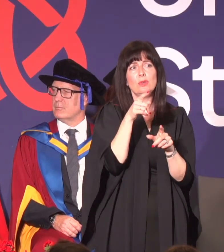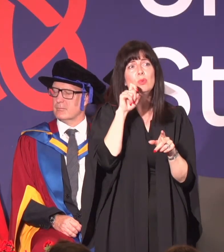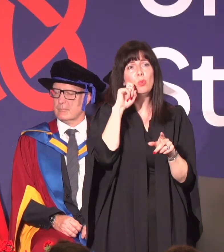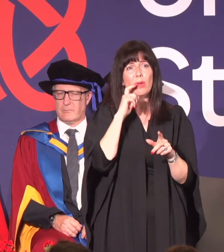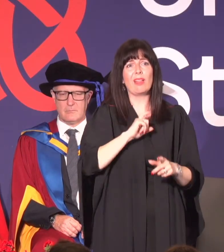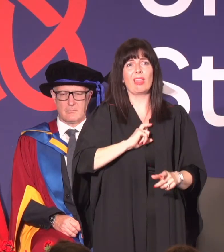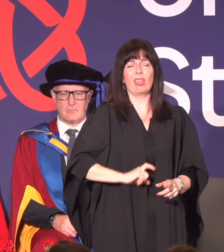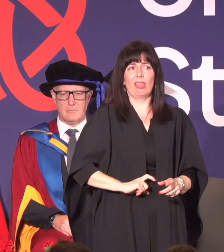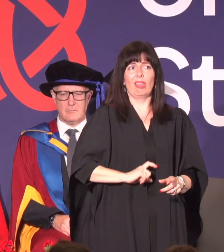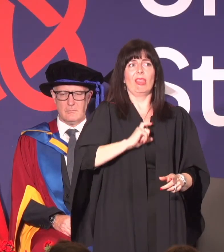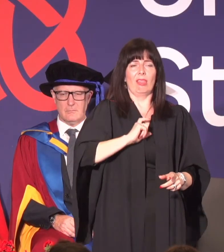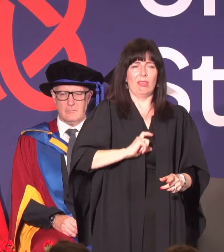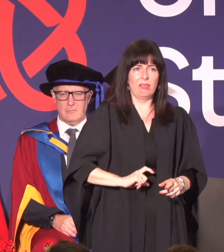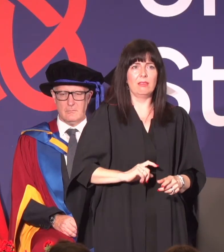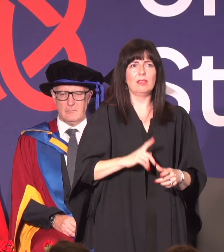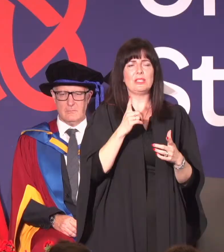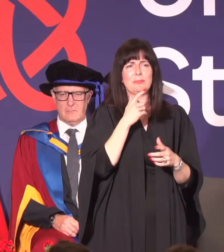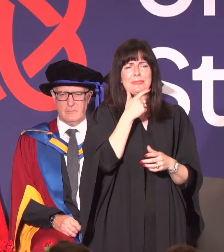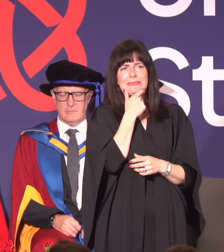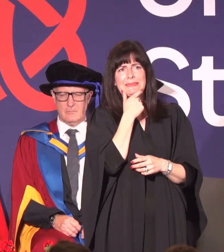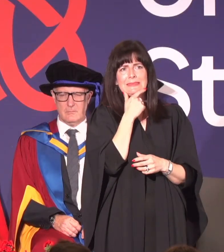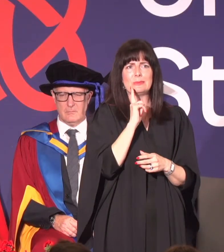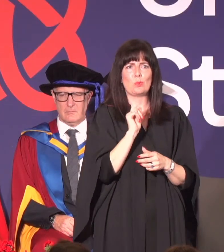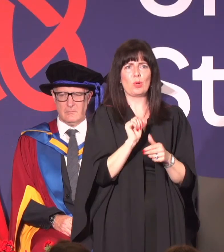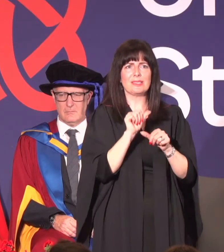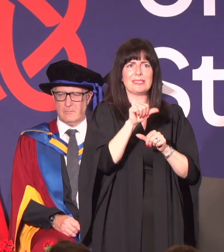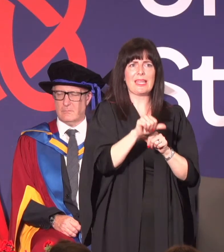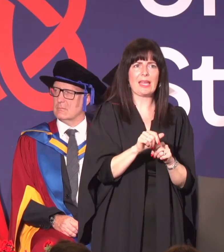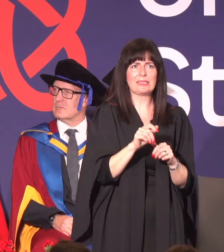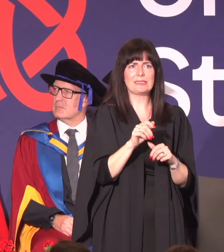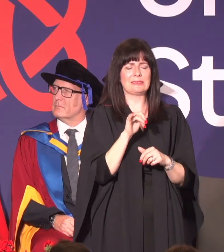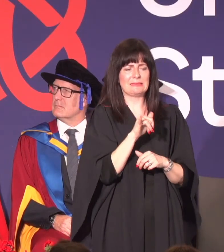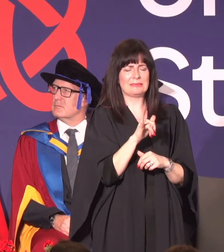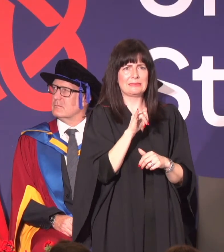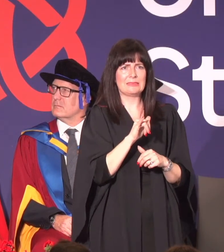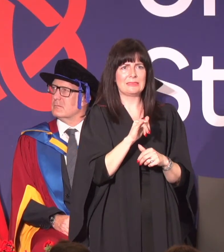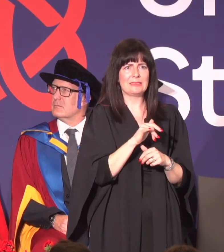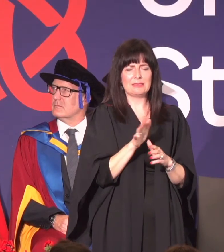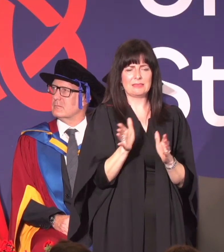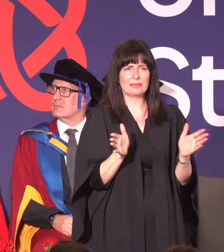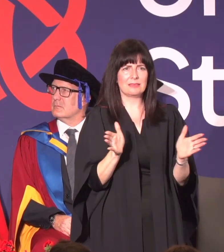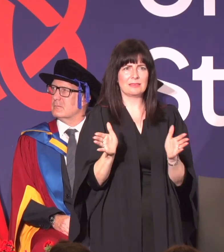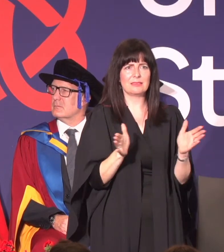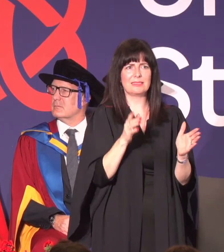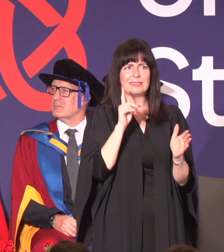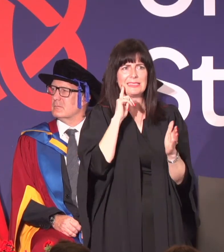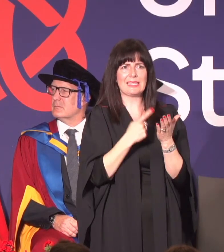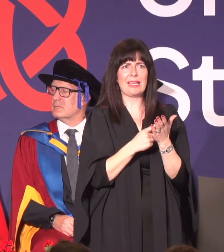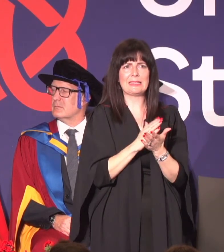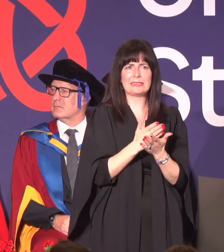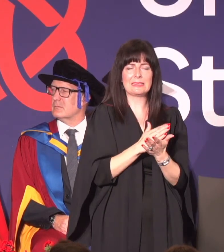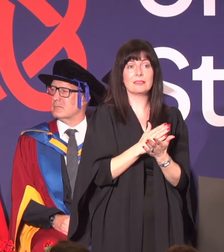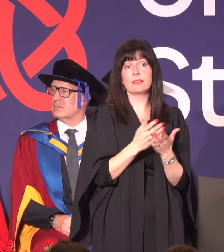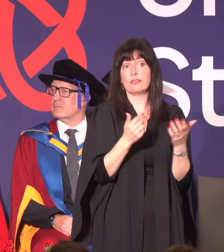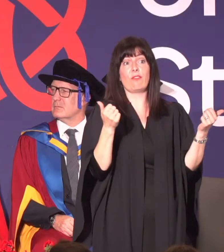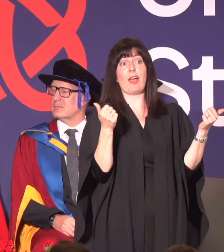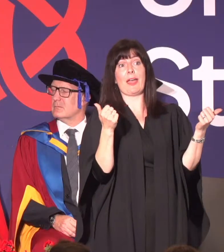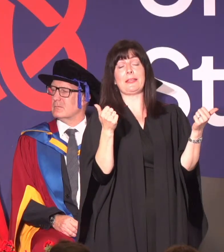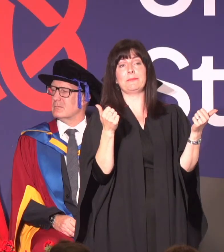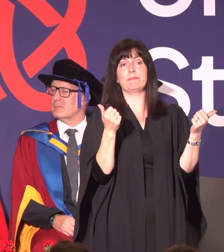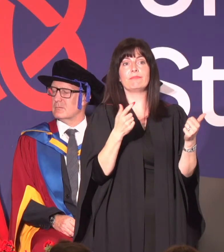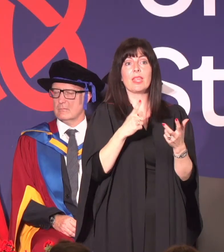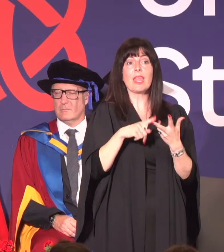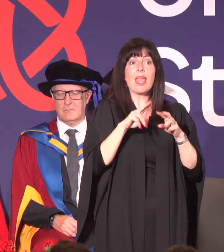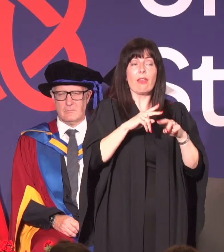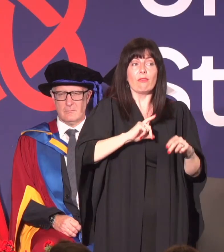uncertainty. You'll question your next steps, your direction, your decisions, but that's okay.